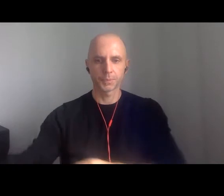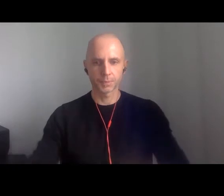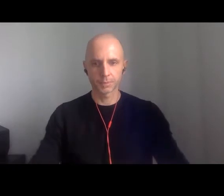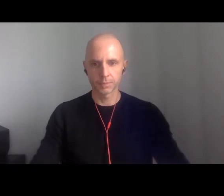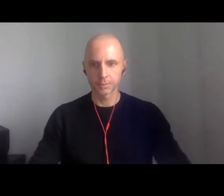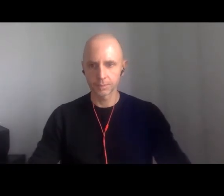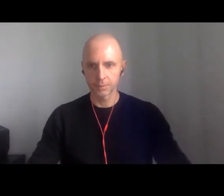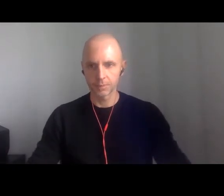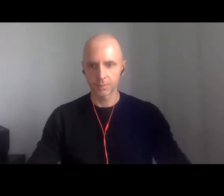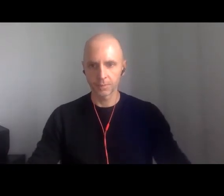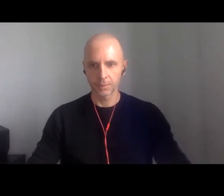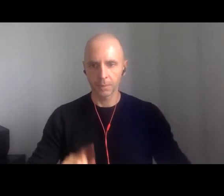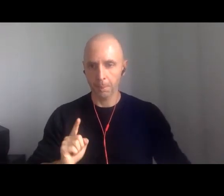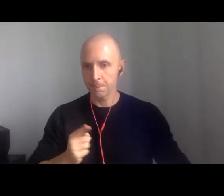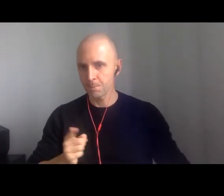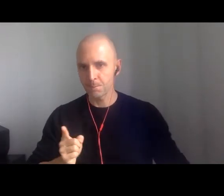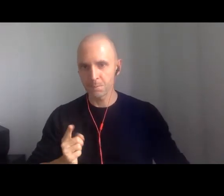Anyone has any?